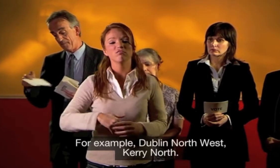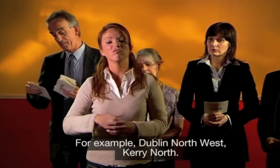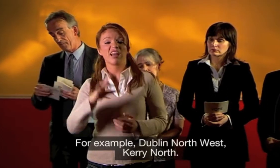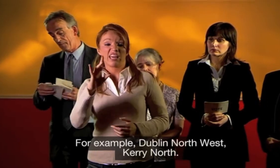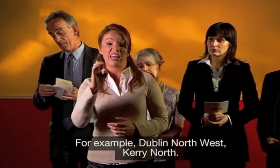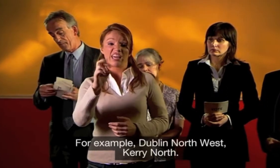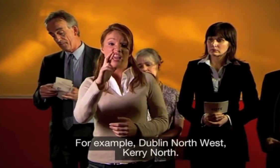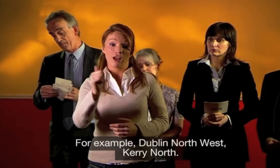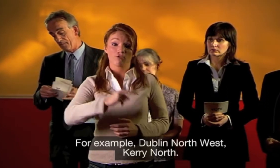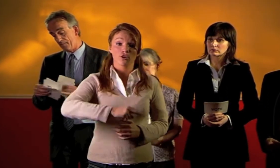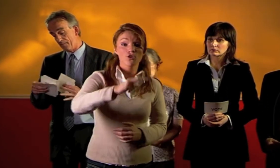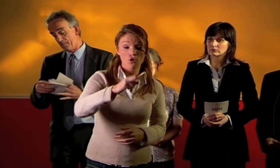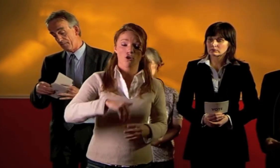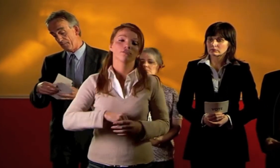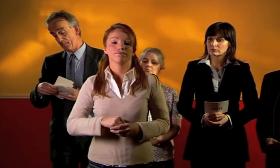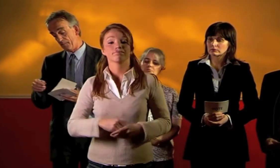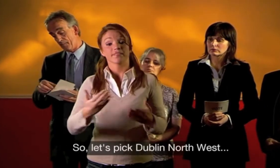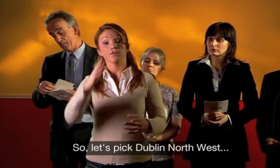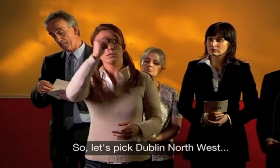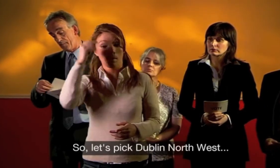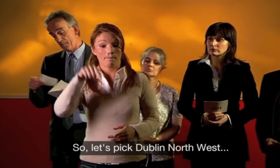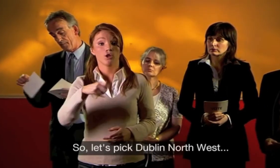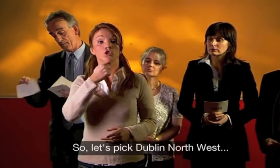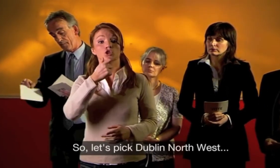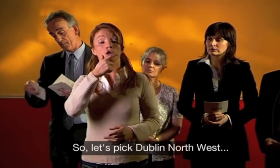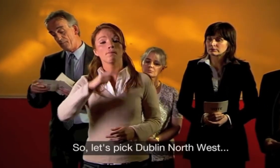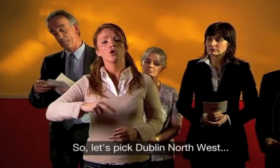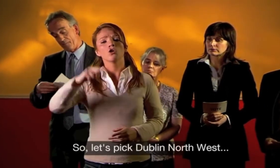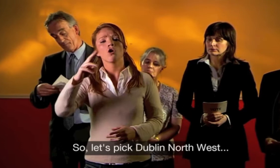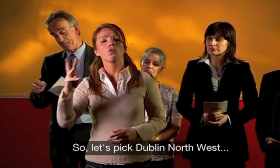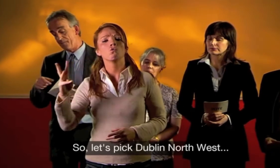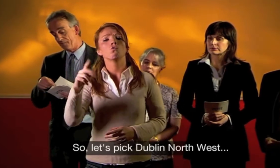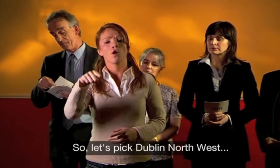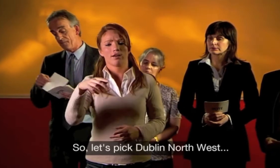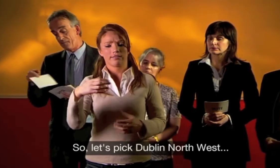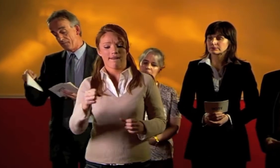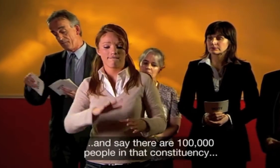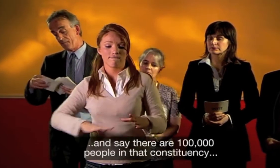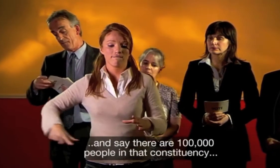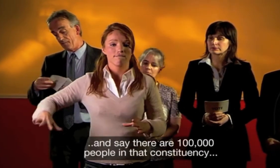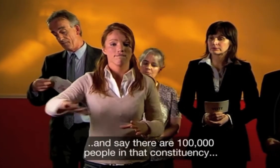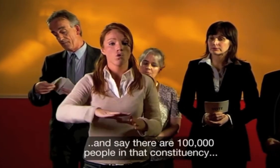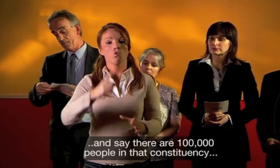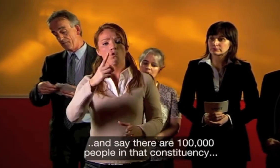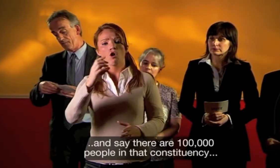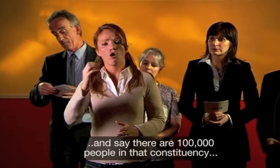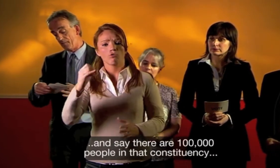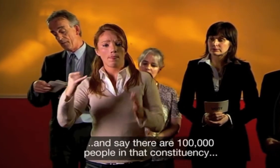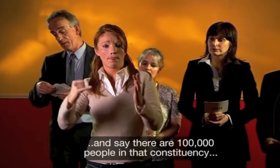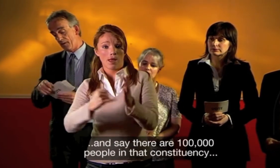Kerry North. So let's pick Dublin North West and say there are 100,000 people